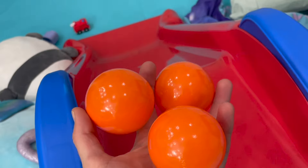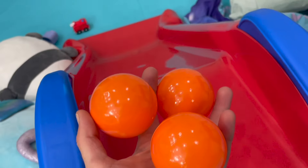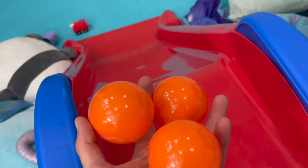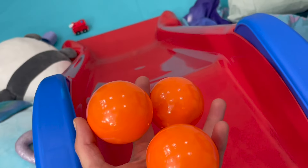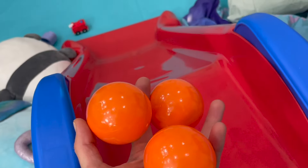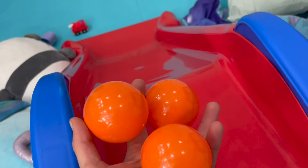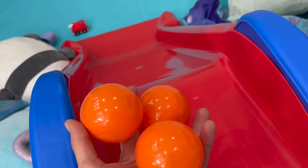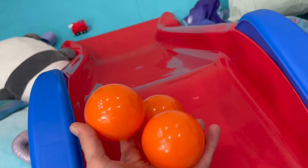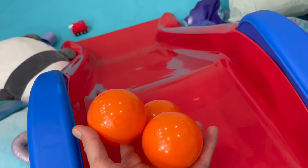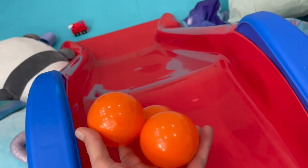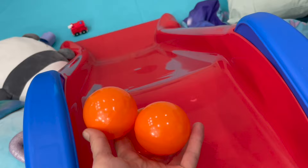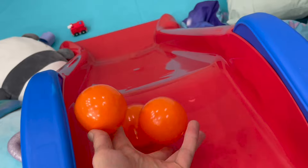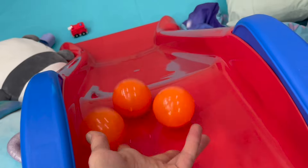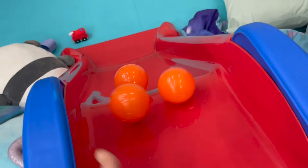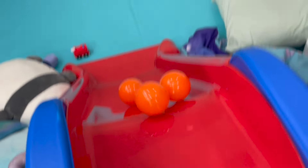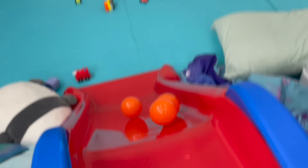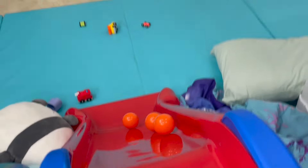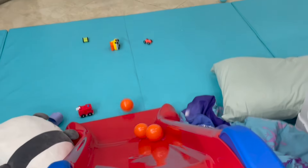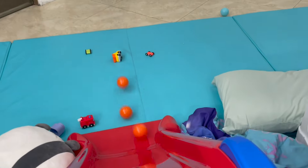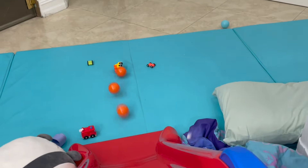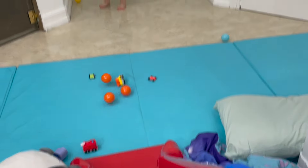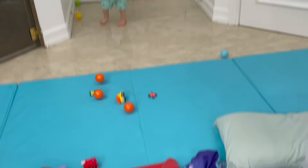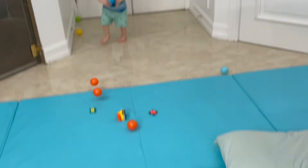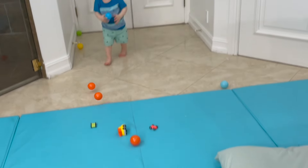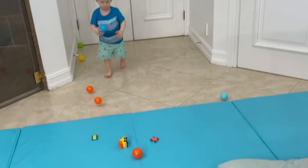3 orange balls.